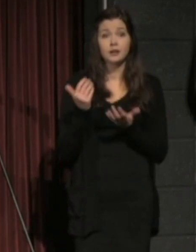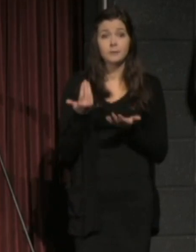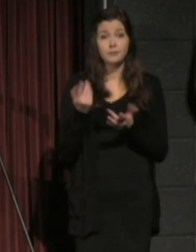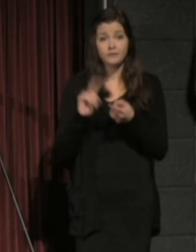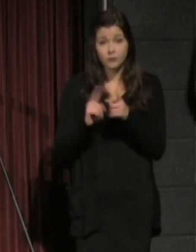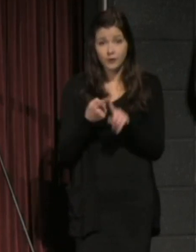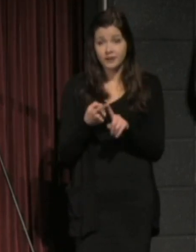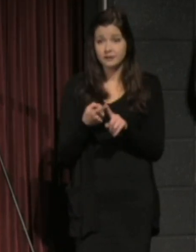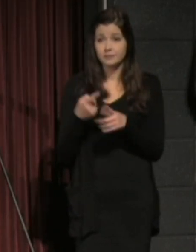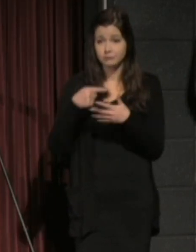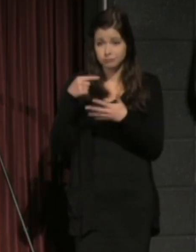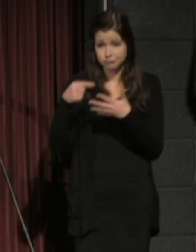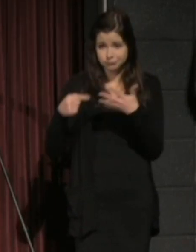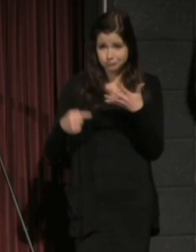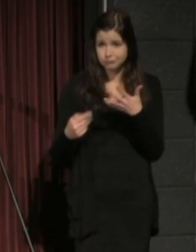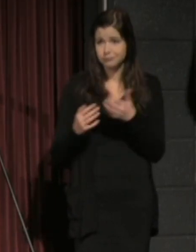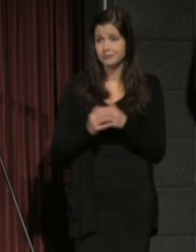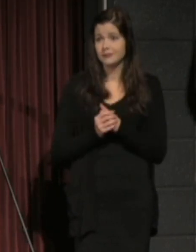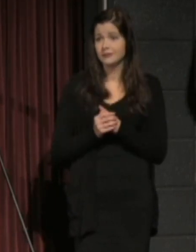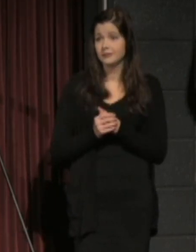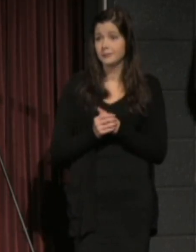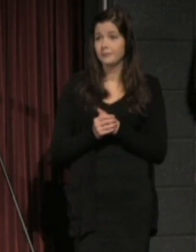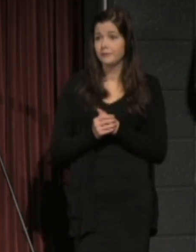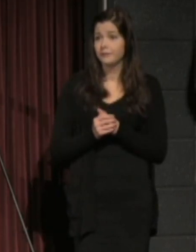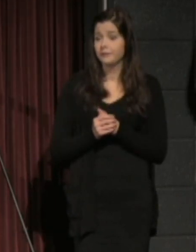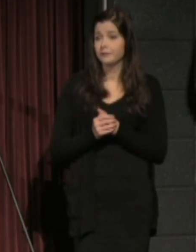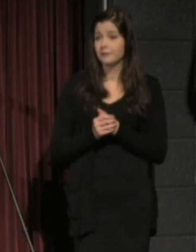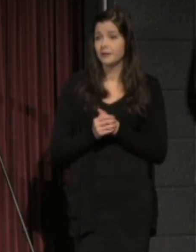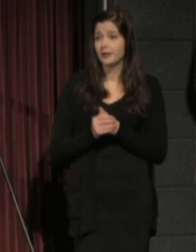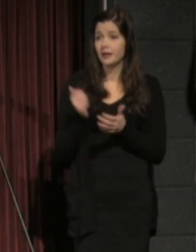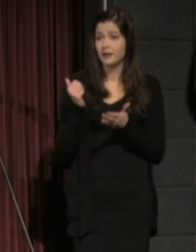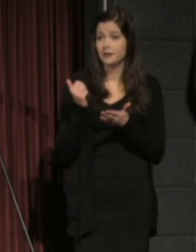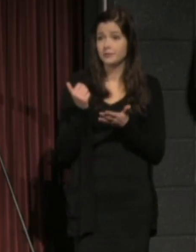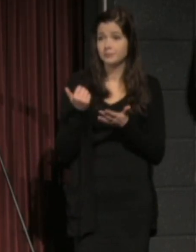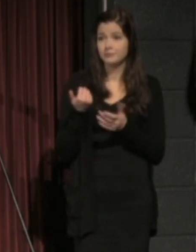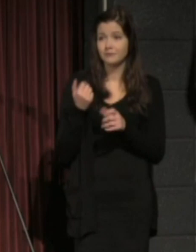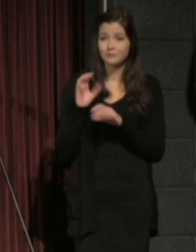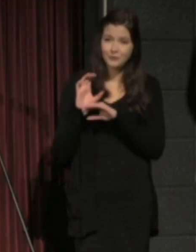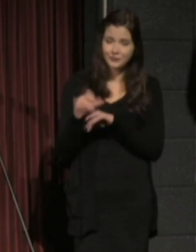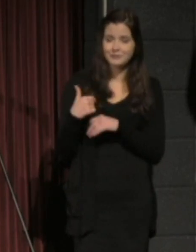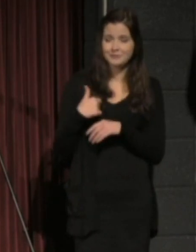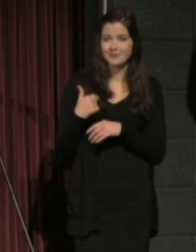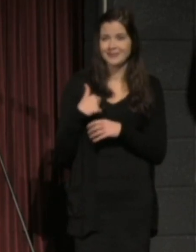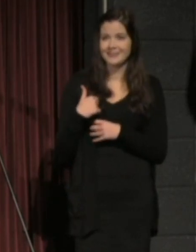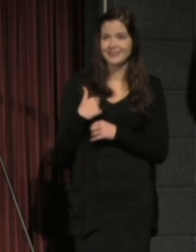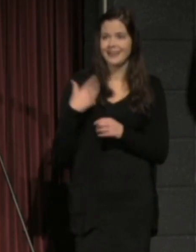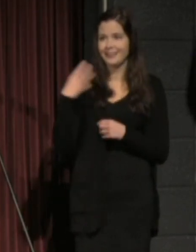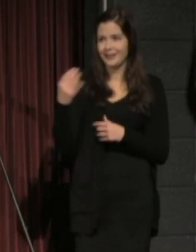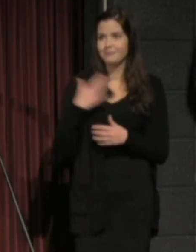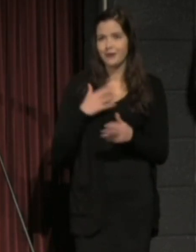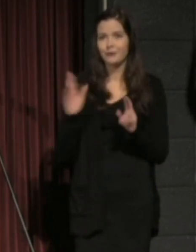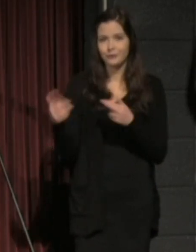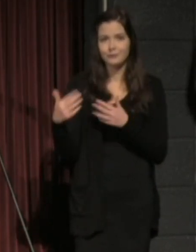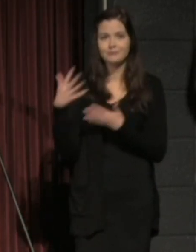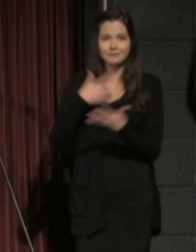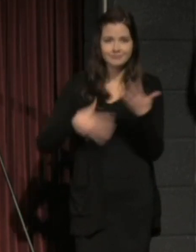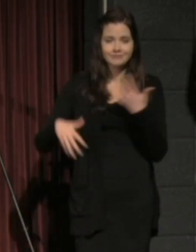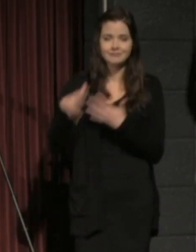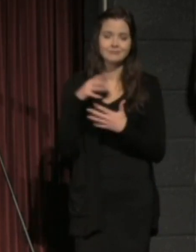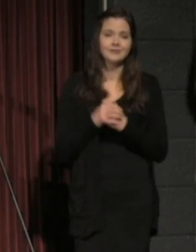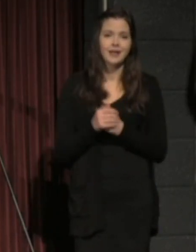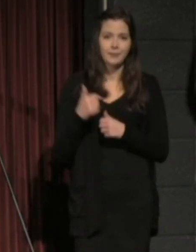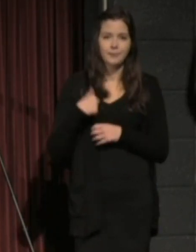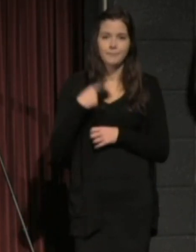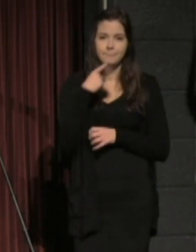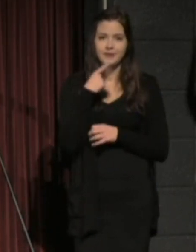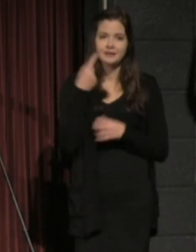Skylar, Sean, Cord, Grantley, and Johannes, for making me get out of my room these past couple of months to spend time with you. I'm going to miss